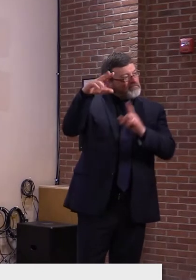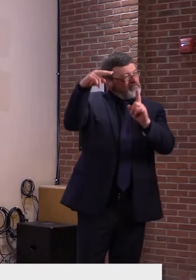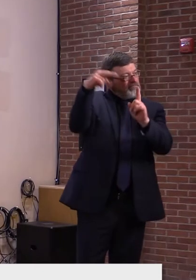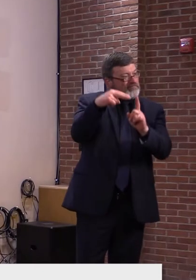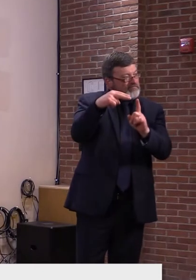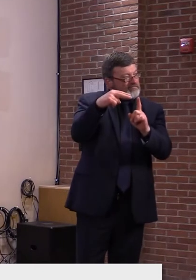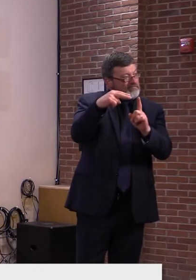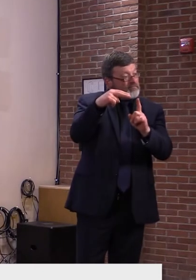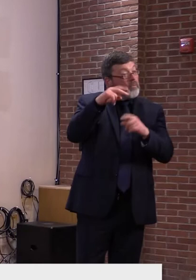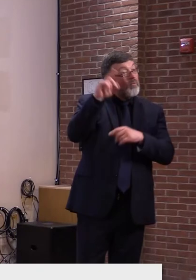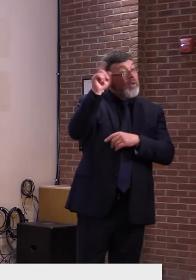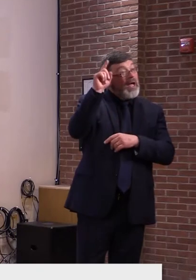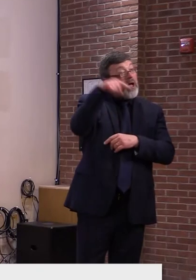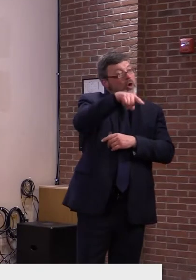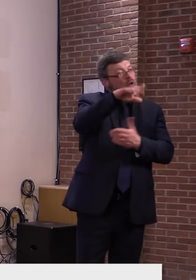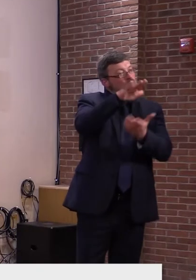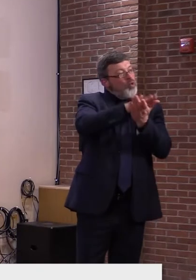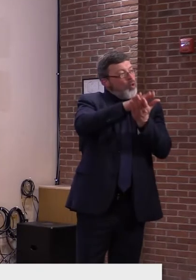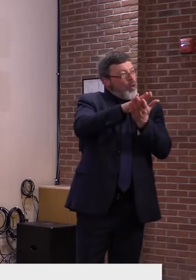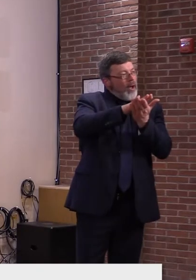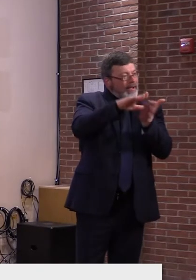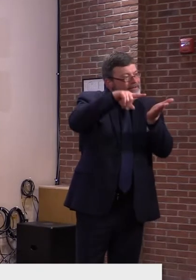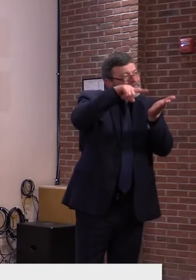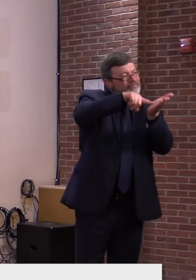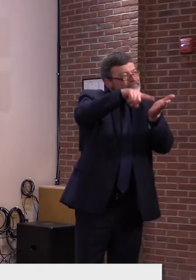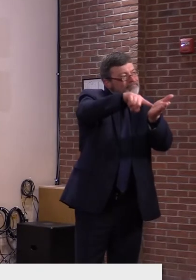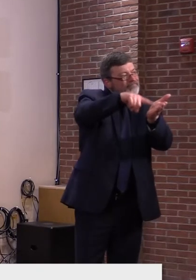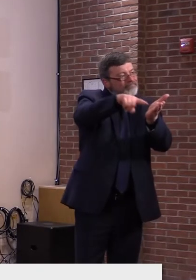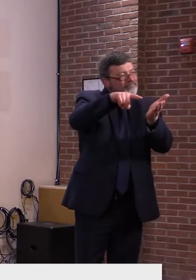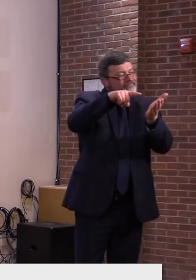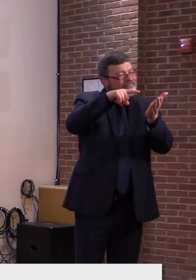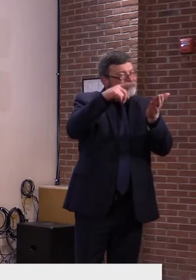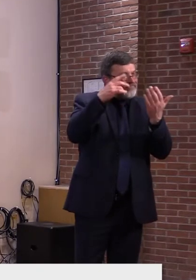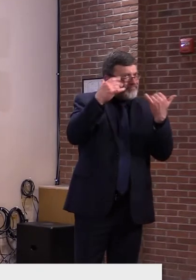in terms of the state of school buildings around Vermont.